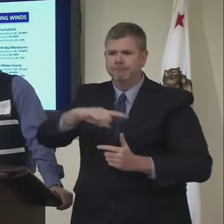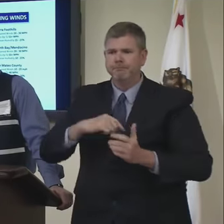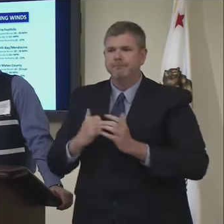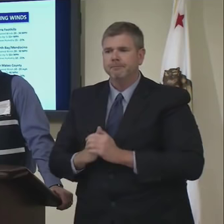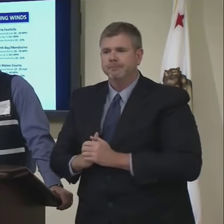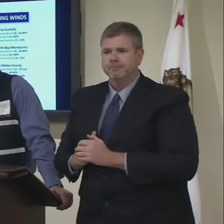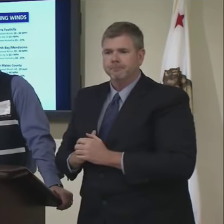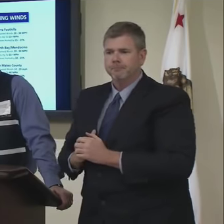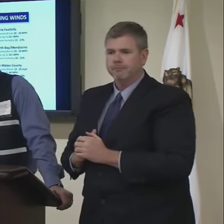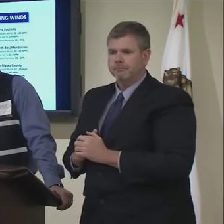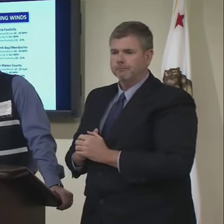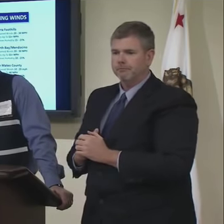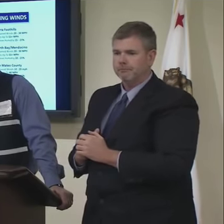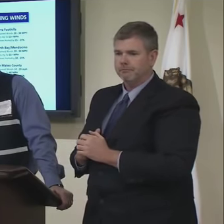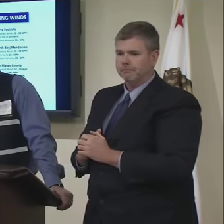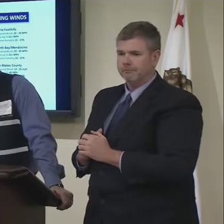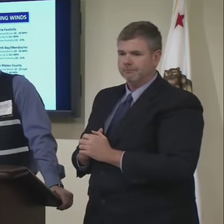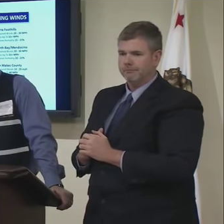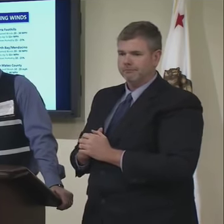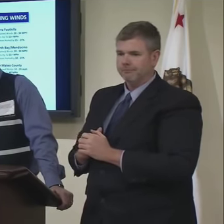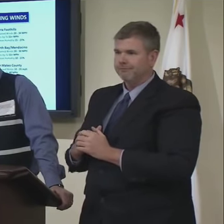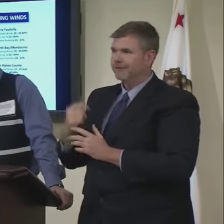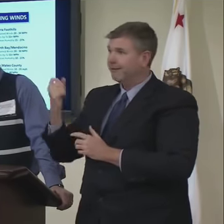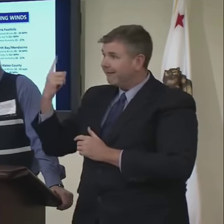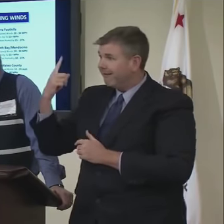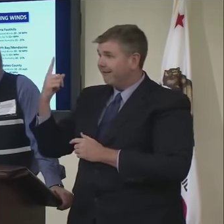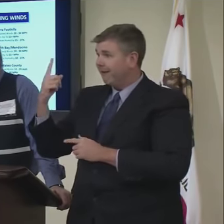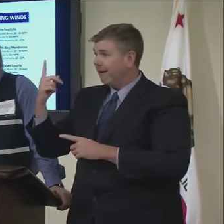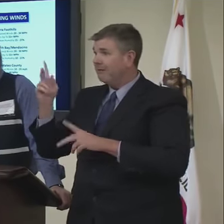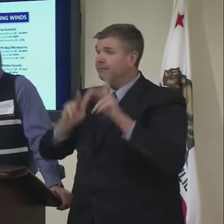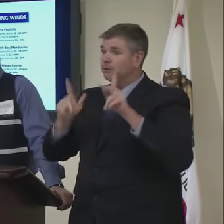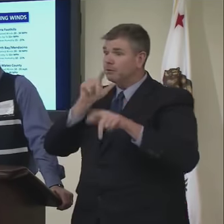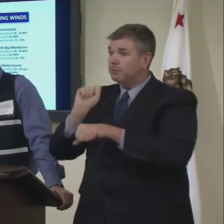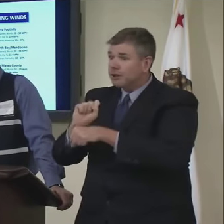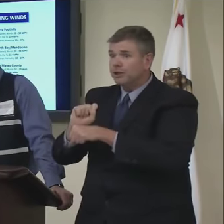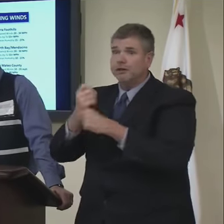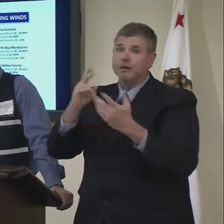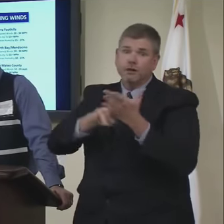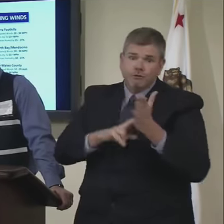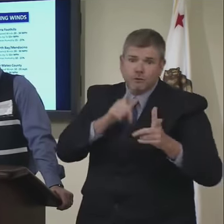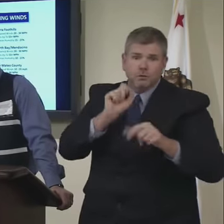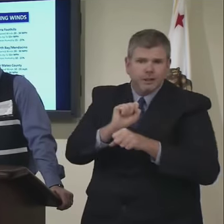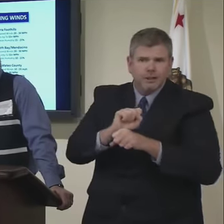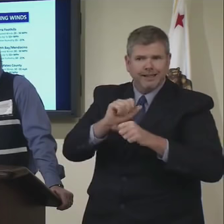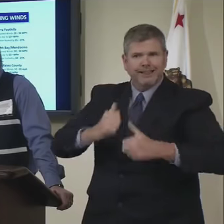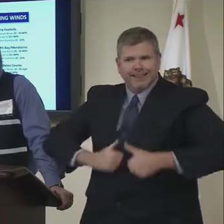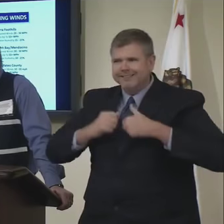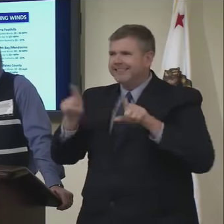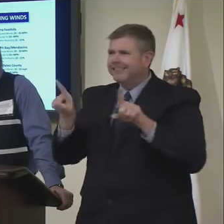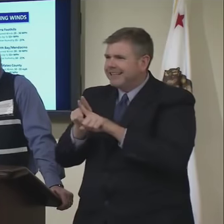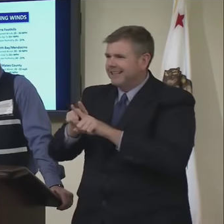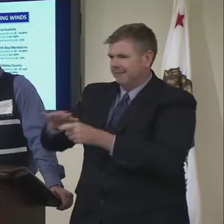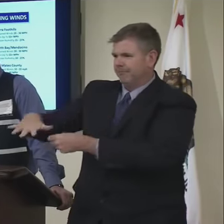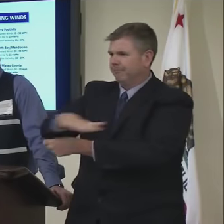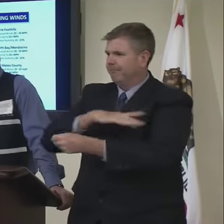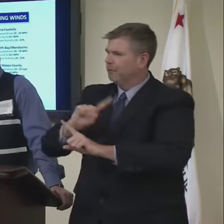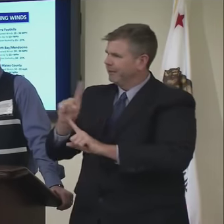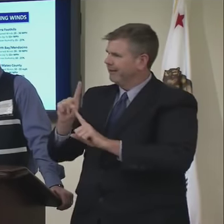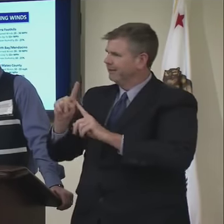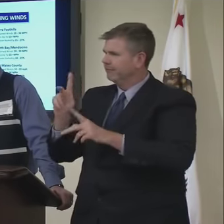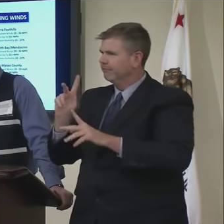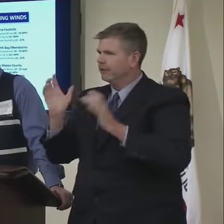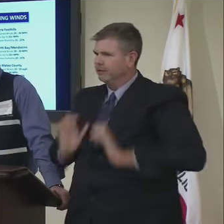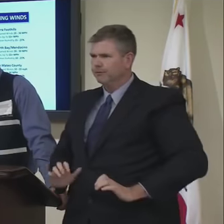communities where they work. So I understand these shutoffs can make people upset and even angry. But be upset at